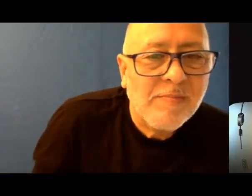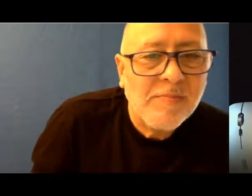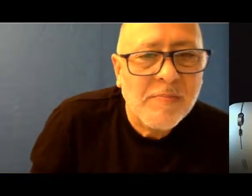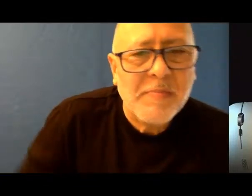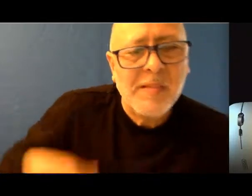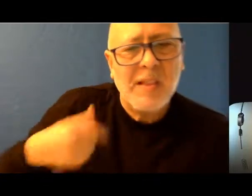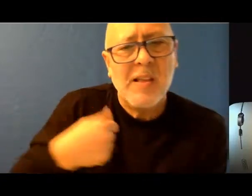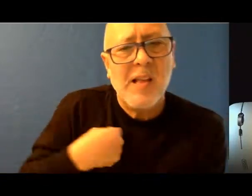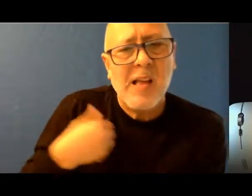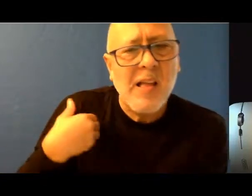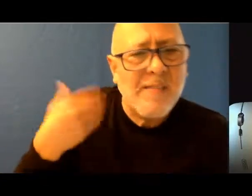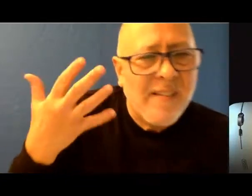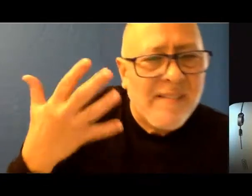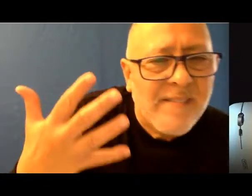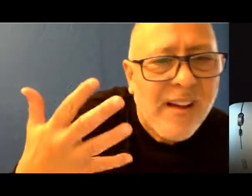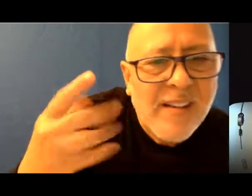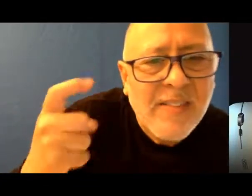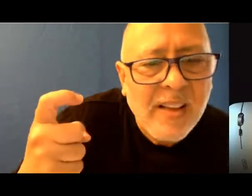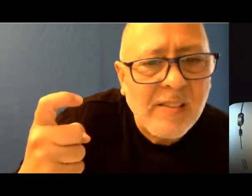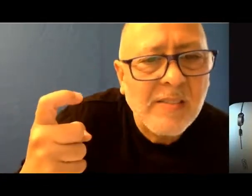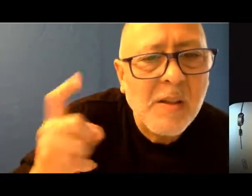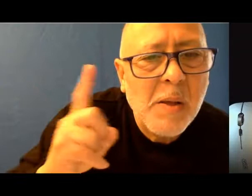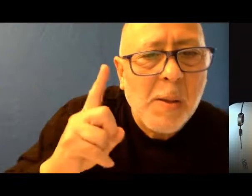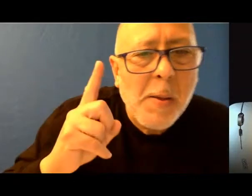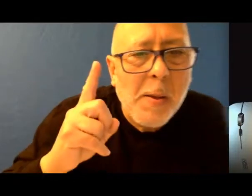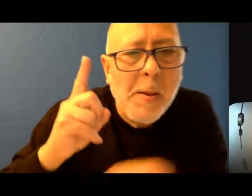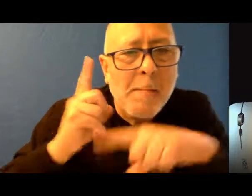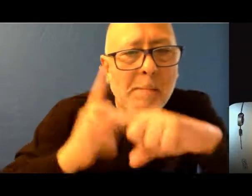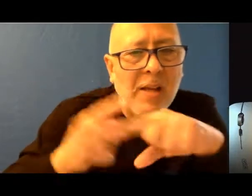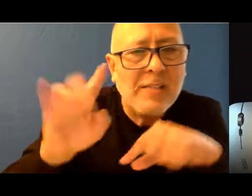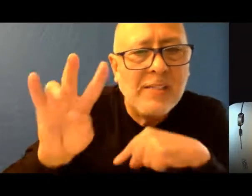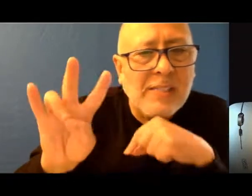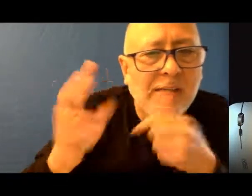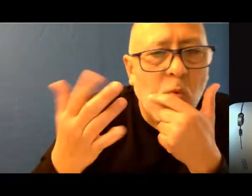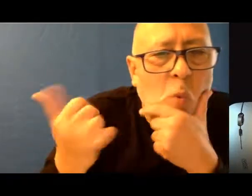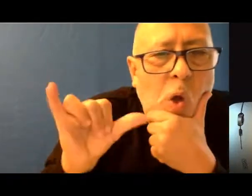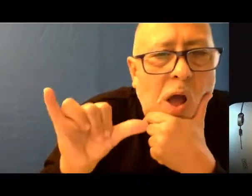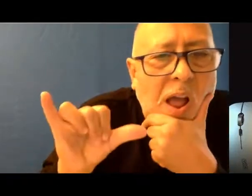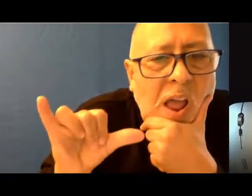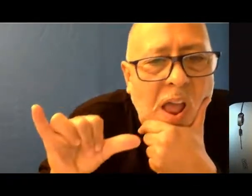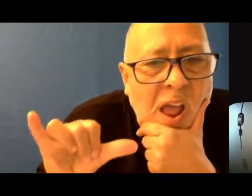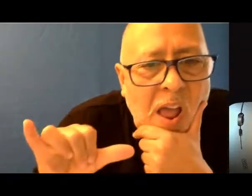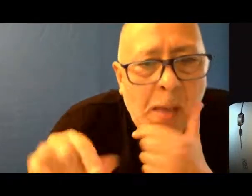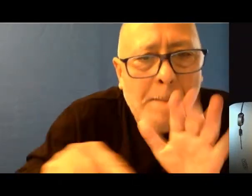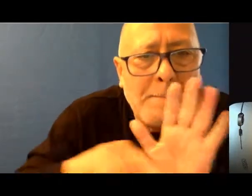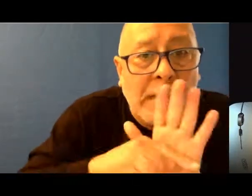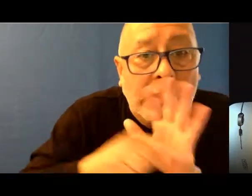I have 5x plus 7y minus